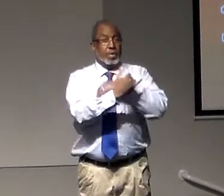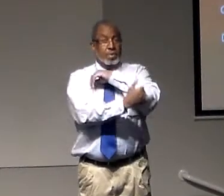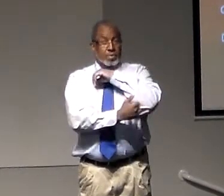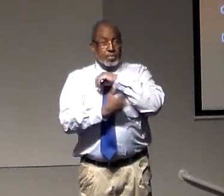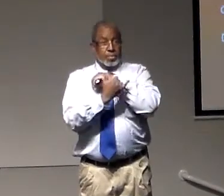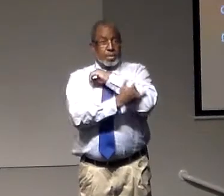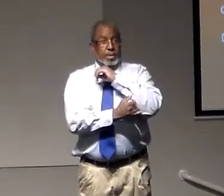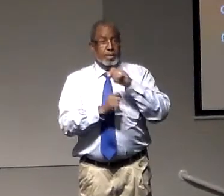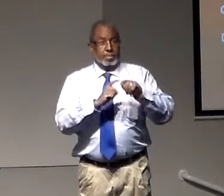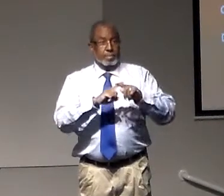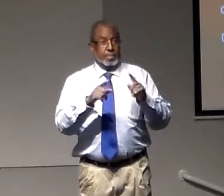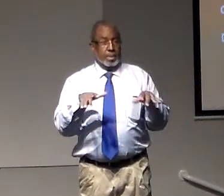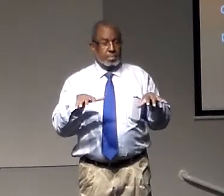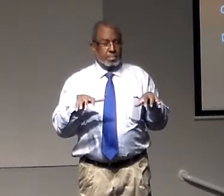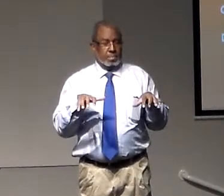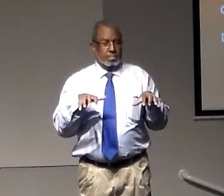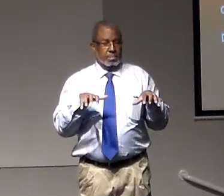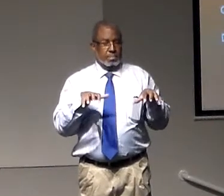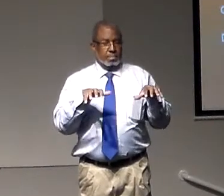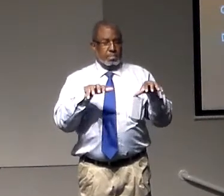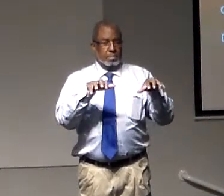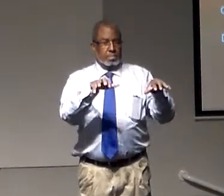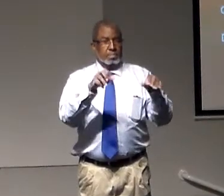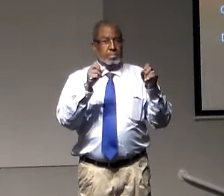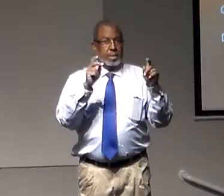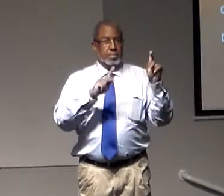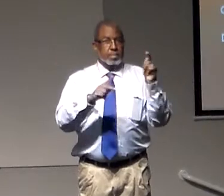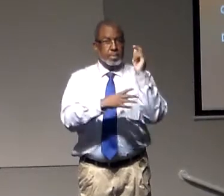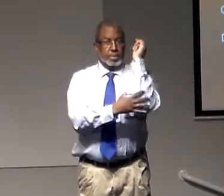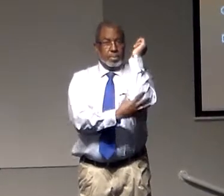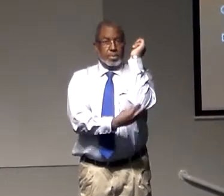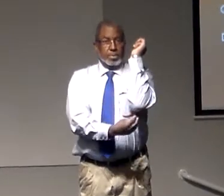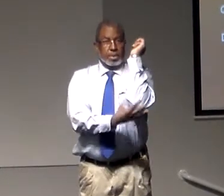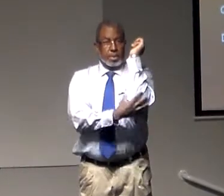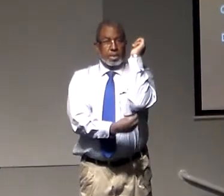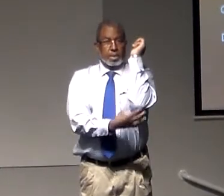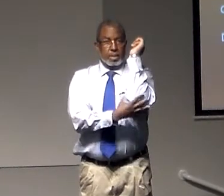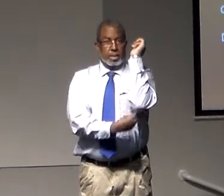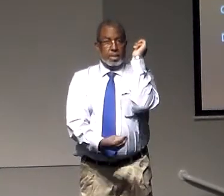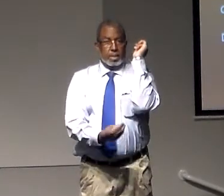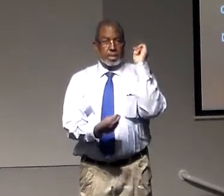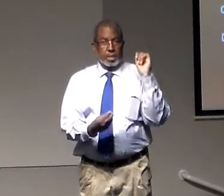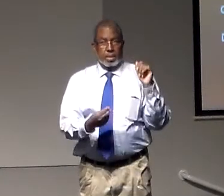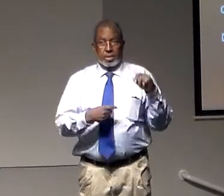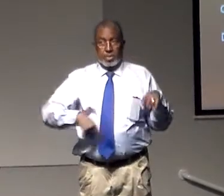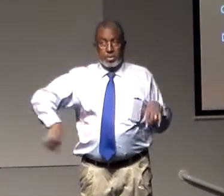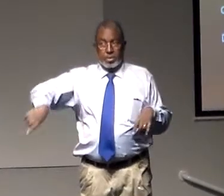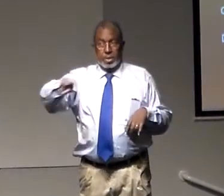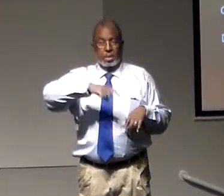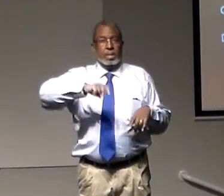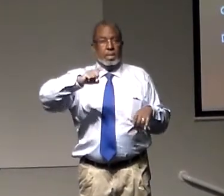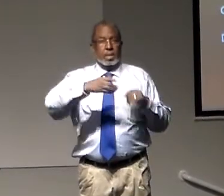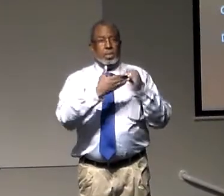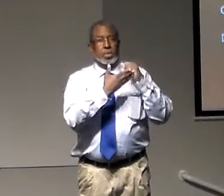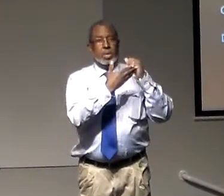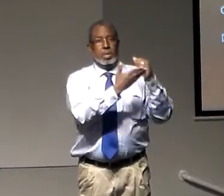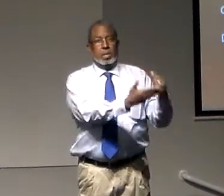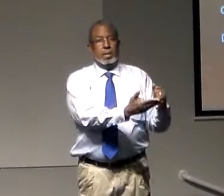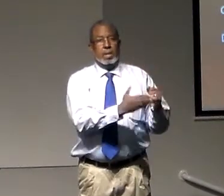A beautiful country, to tell you the truth. Yes, very beautiful country. But it's poor. We need to help